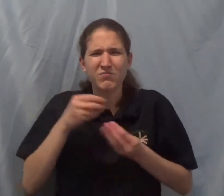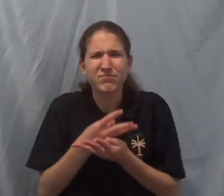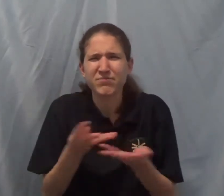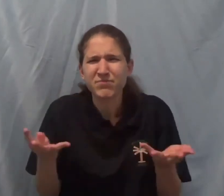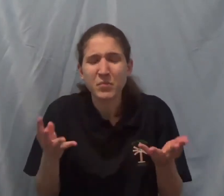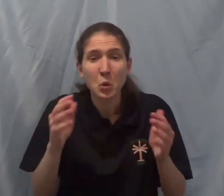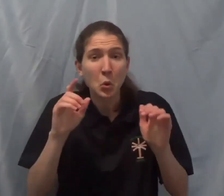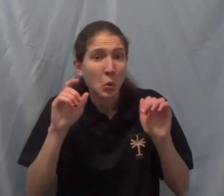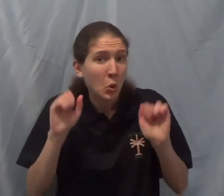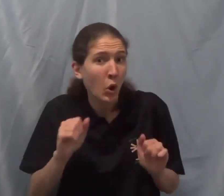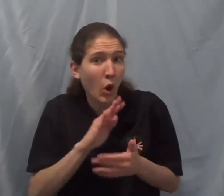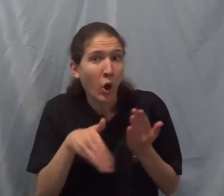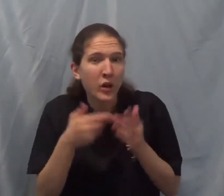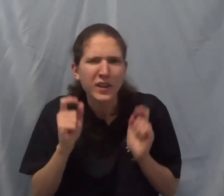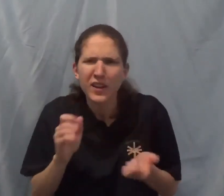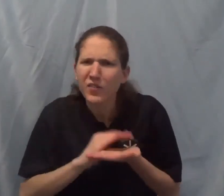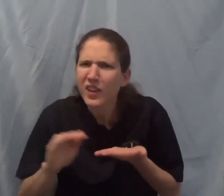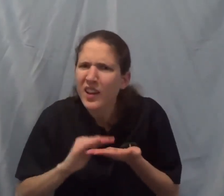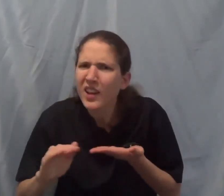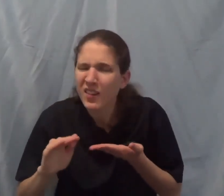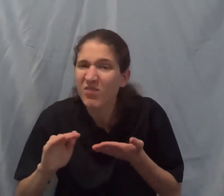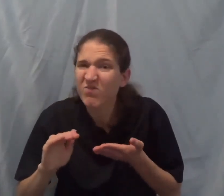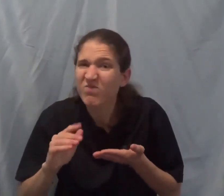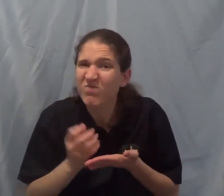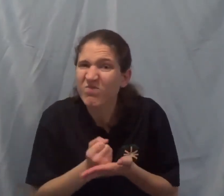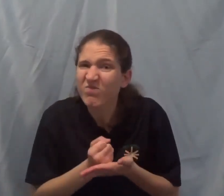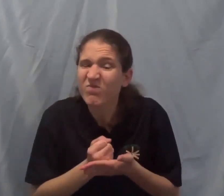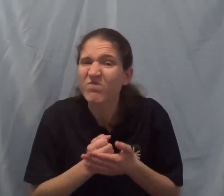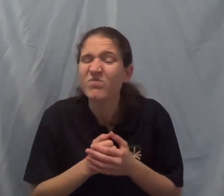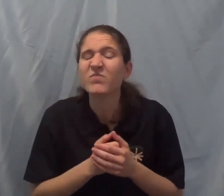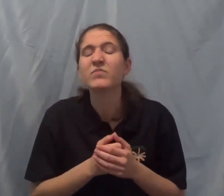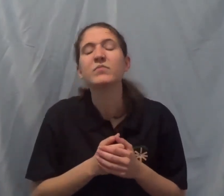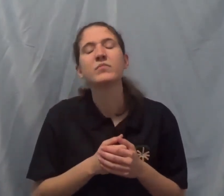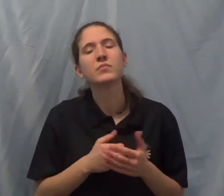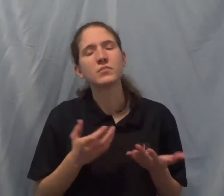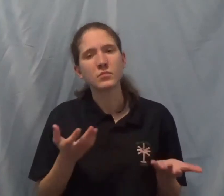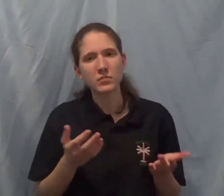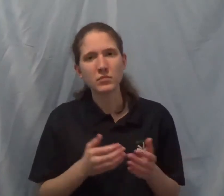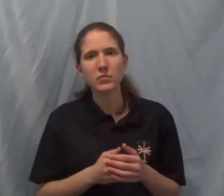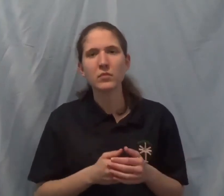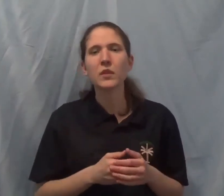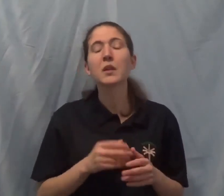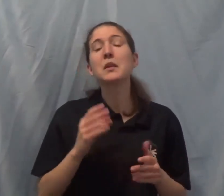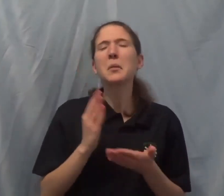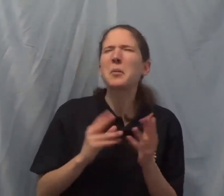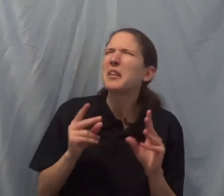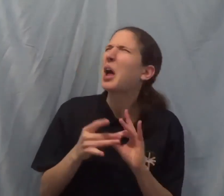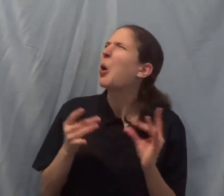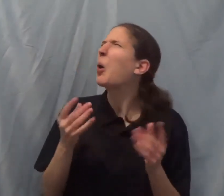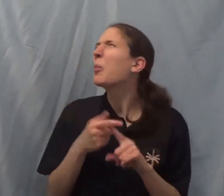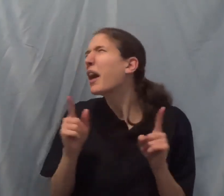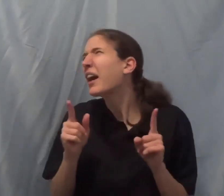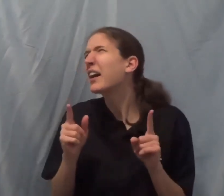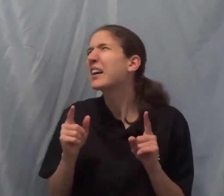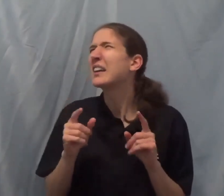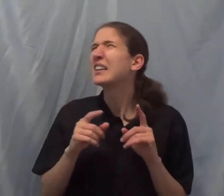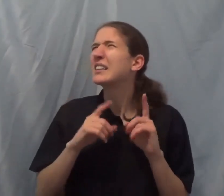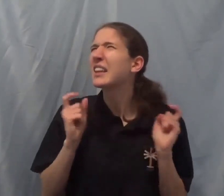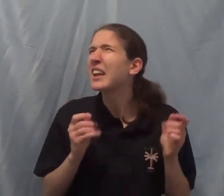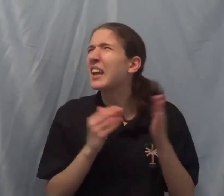think that. The sin of the Holy Spirit is a failure to use your freedom. It's a failure to repent. I don't want forgiveness. You can't be forgiven of a sin you